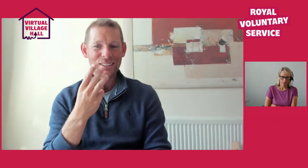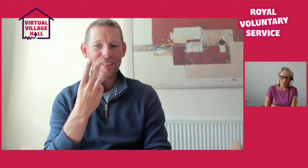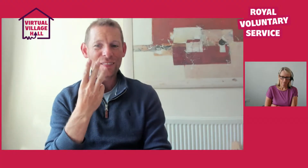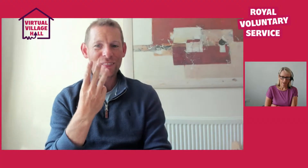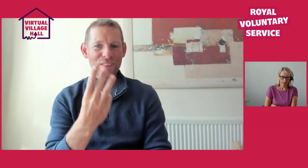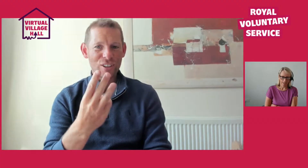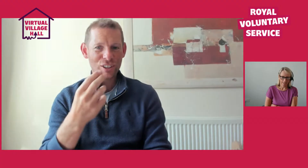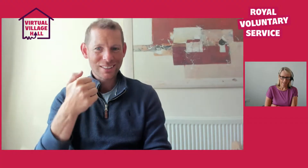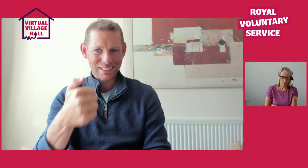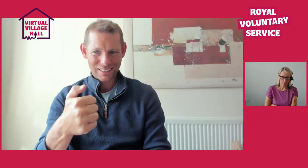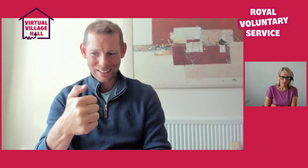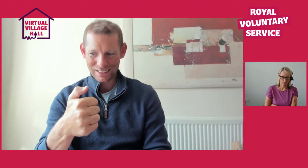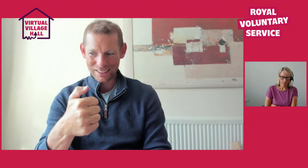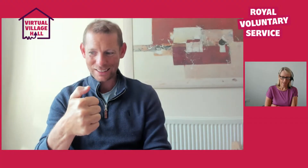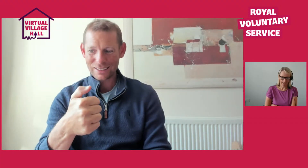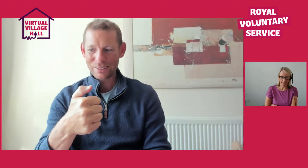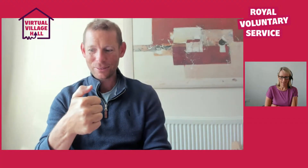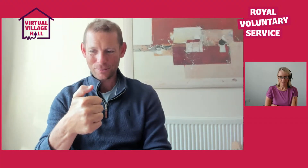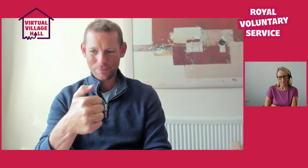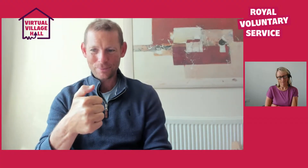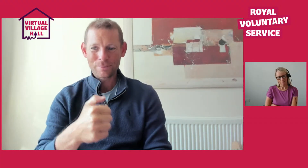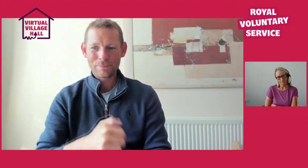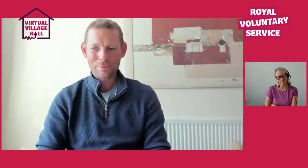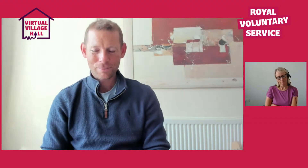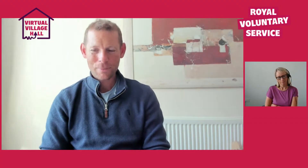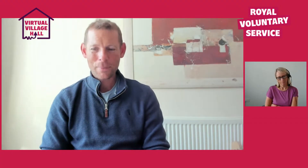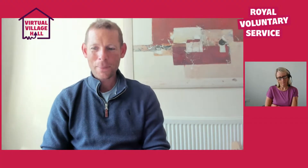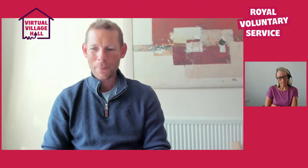Joan, you got that right, that was 36.